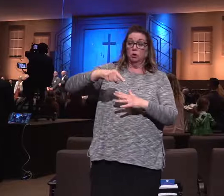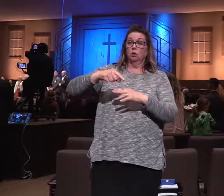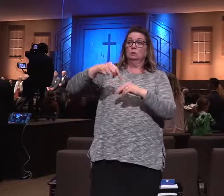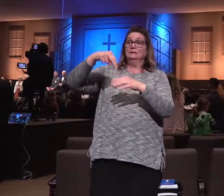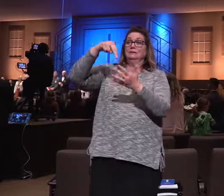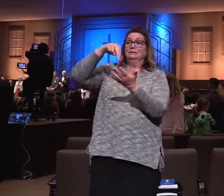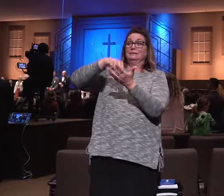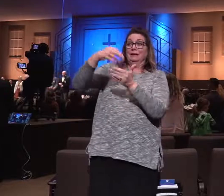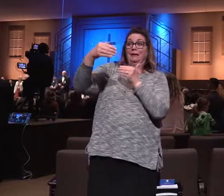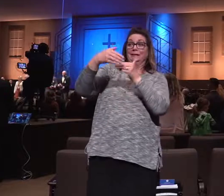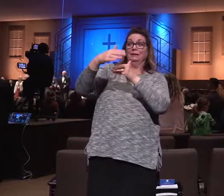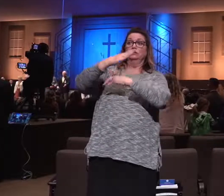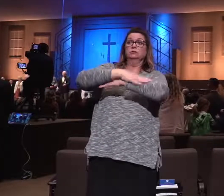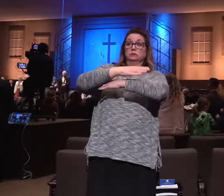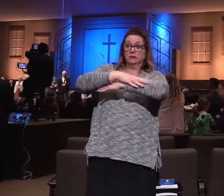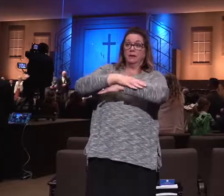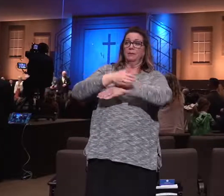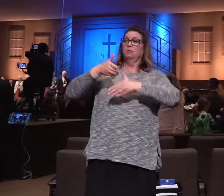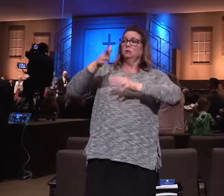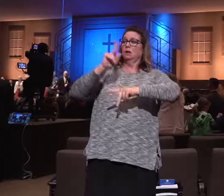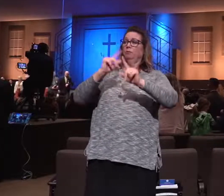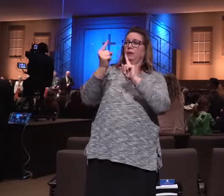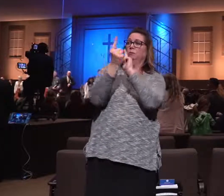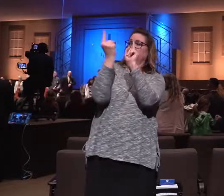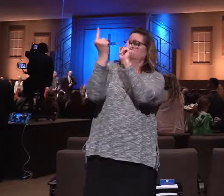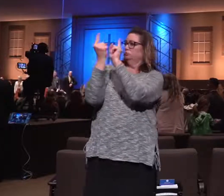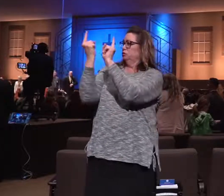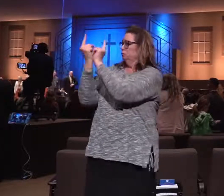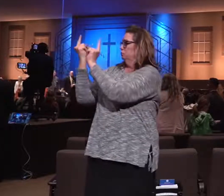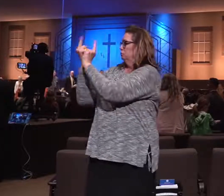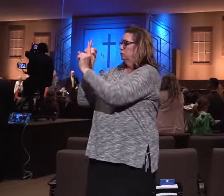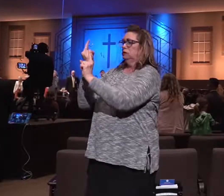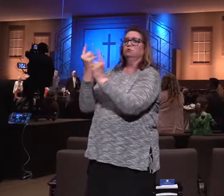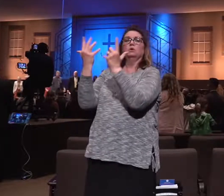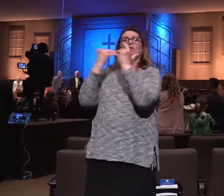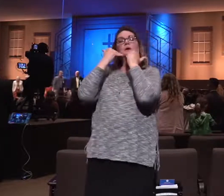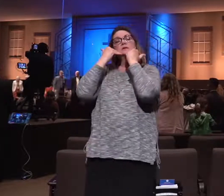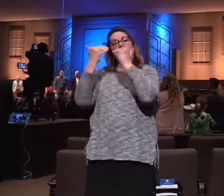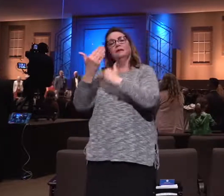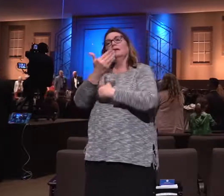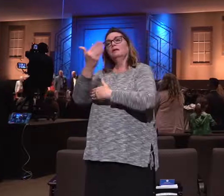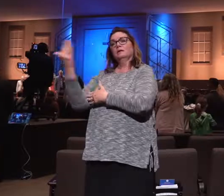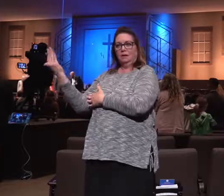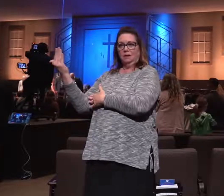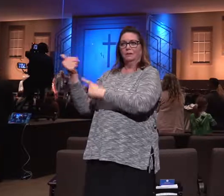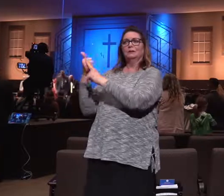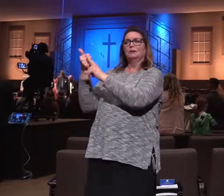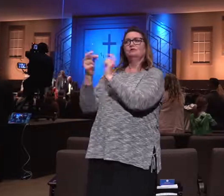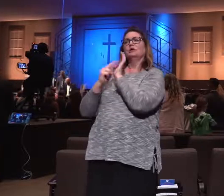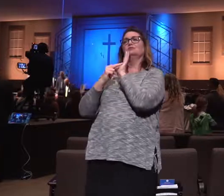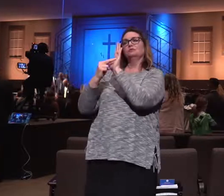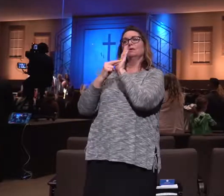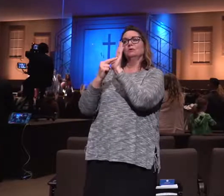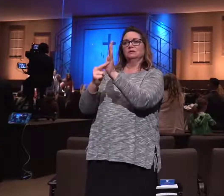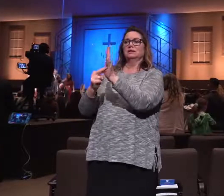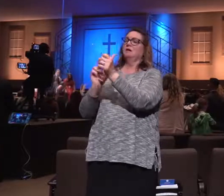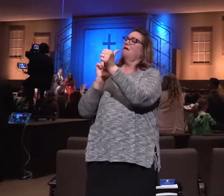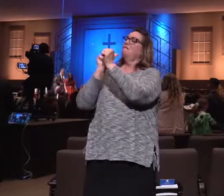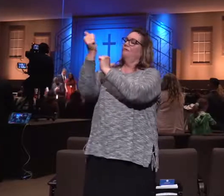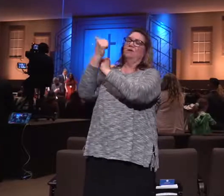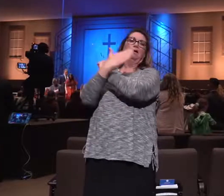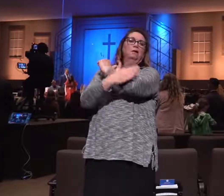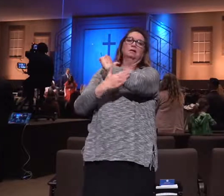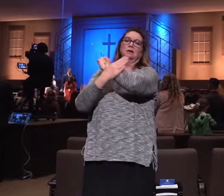side of heaven to meet them, to get their prayer card, and to be able to thank them for being our ambassadors overseas. And would you